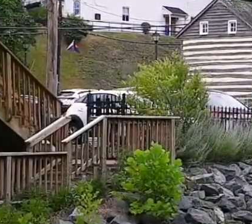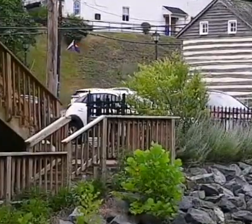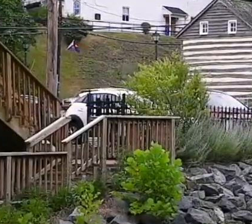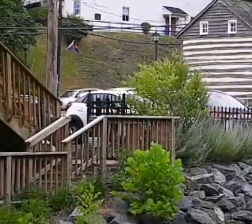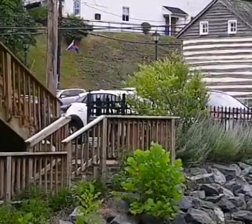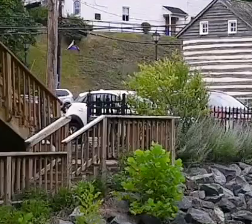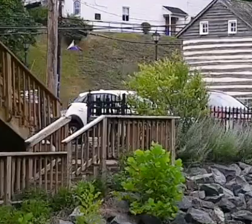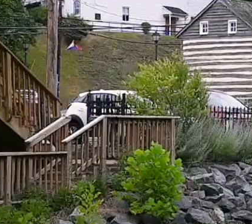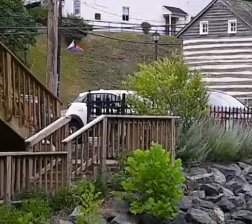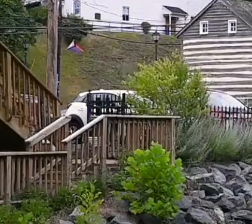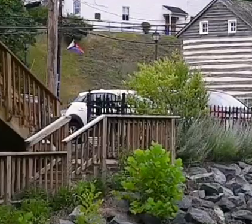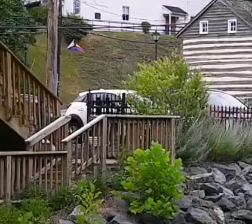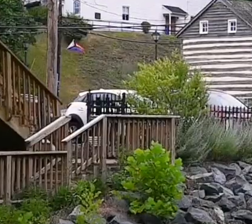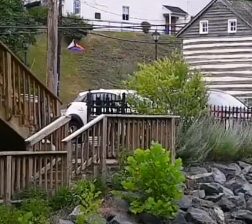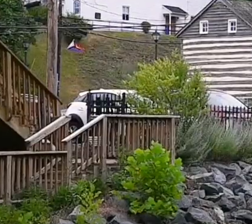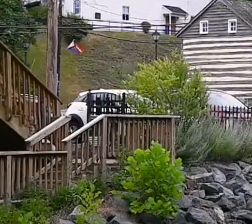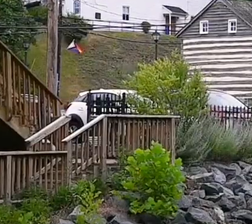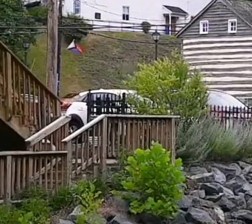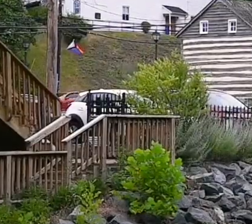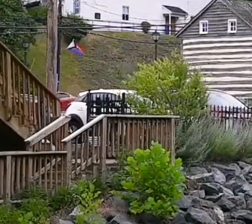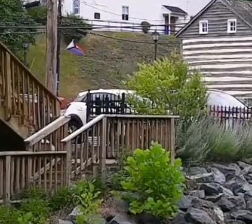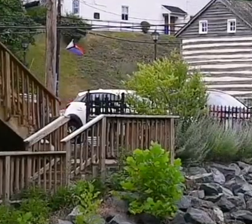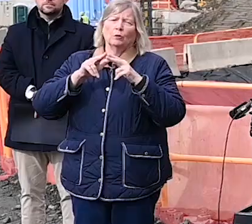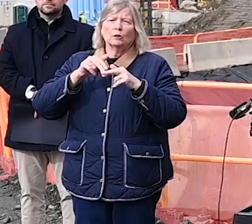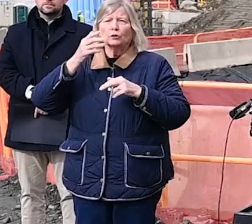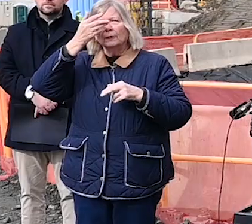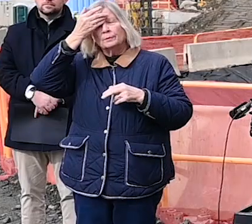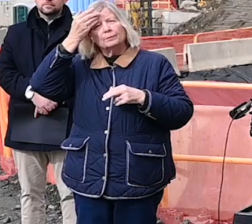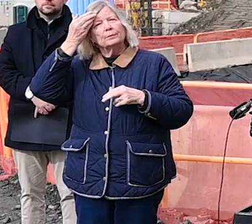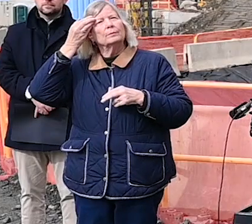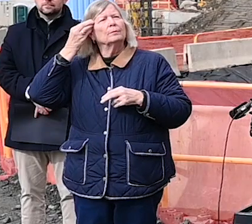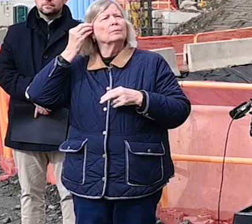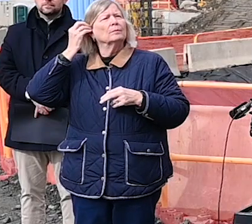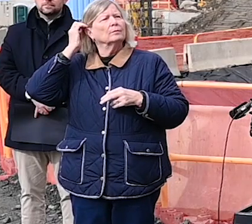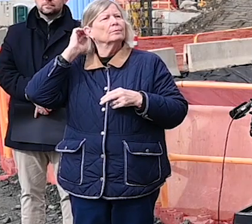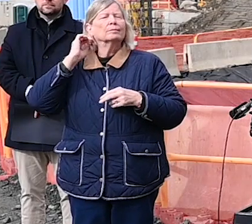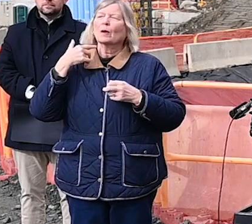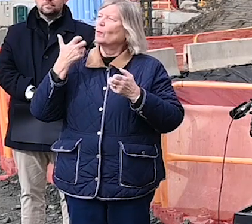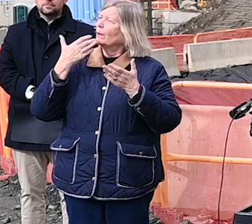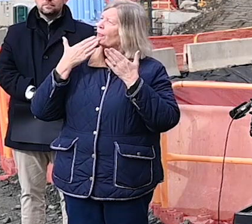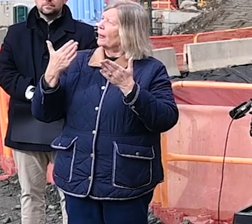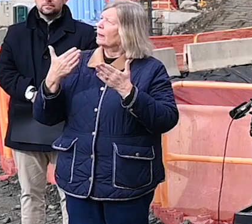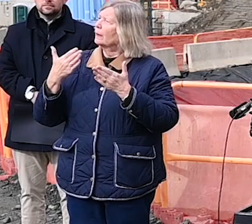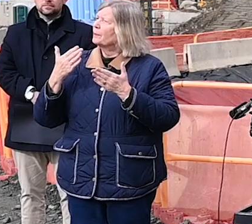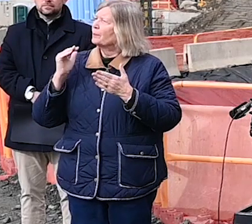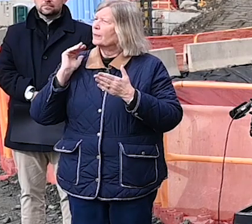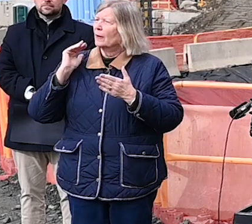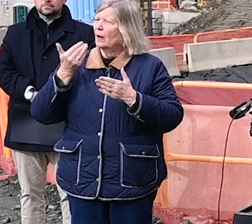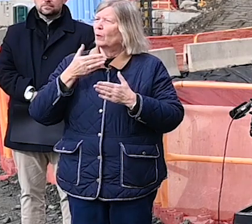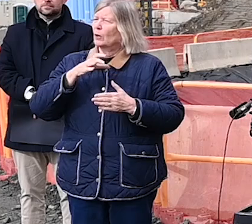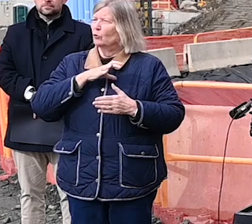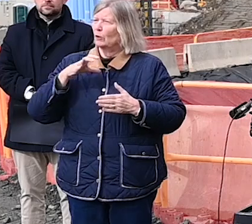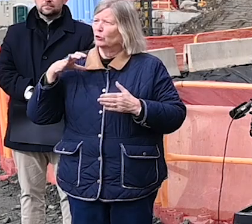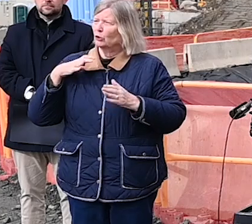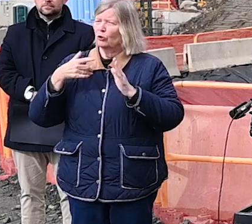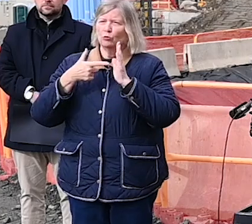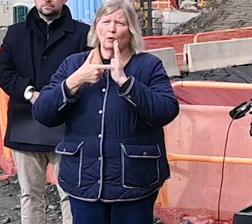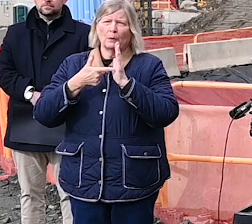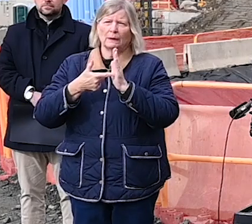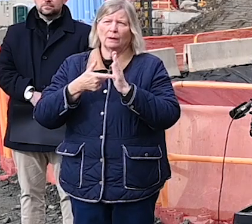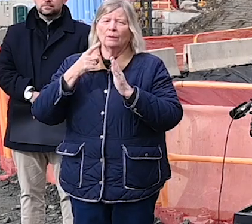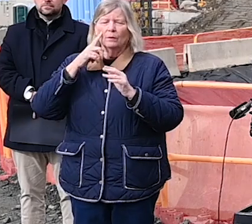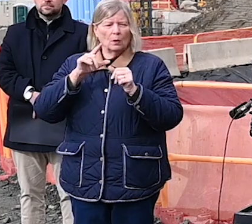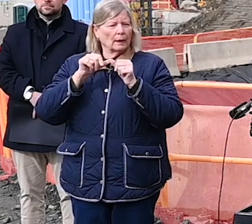projects toward construction. I want to thank our congressional representatives